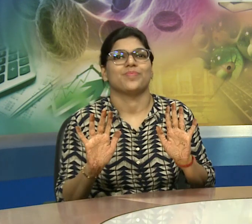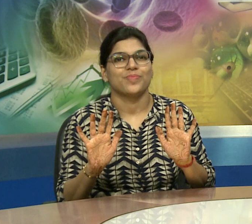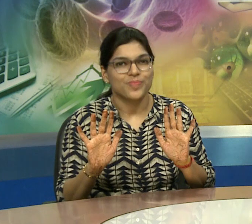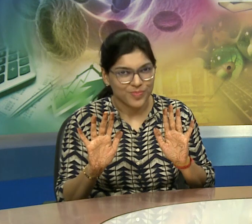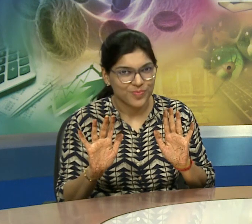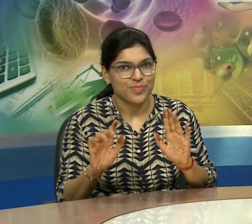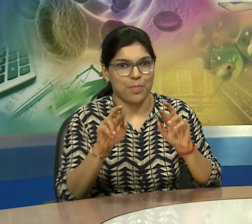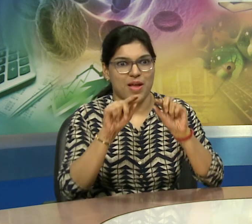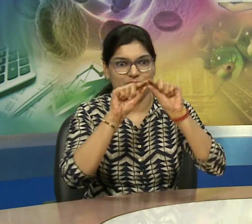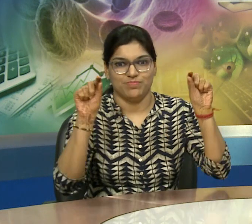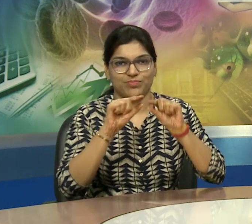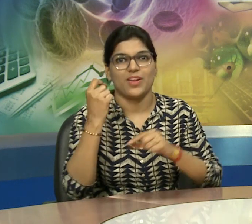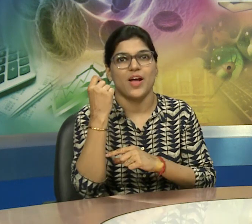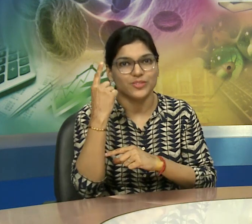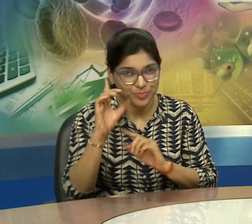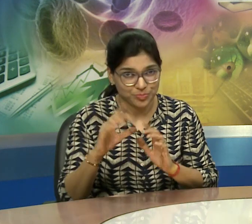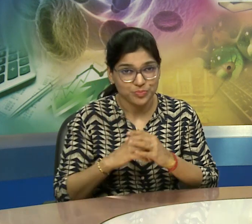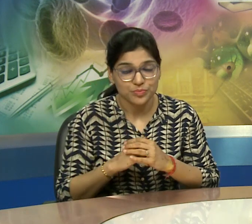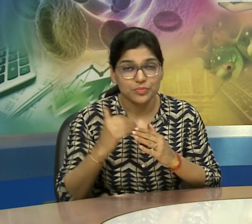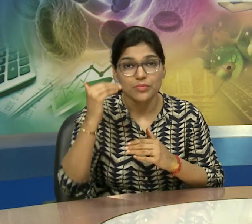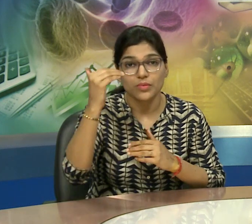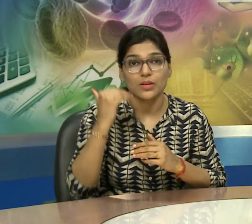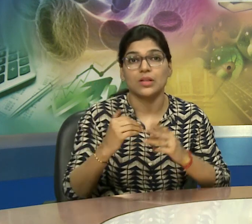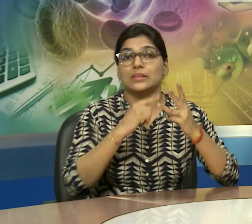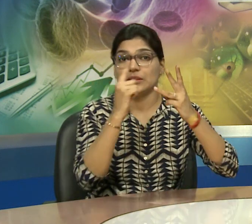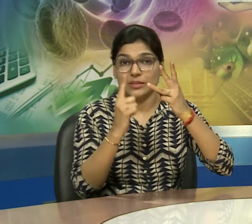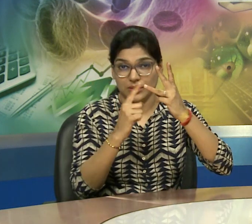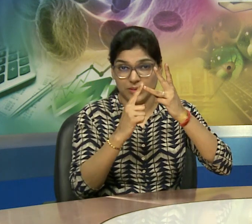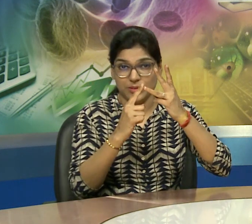and have dinner in a restaurant. Both are nouns.